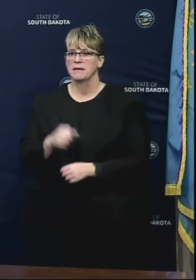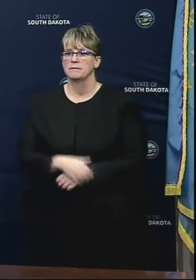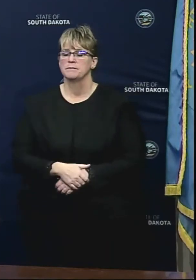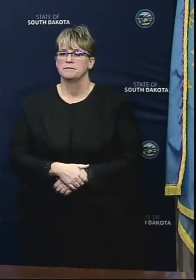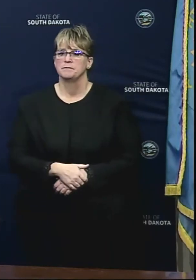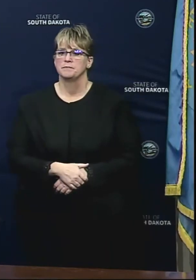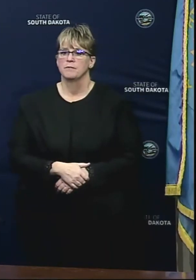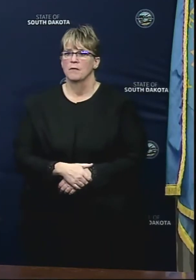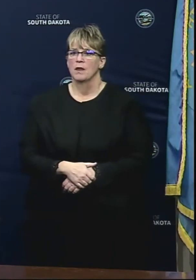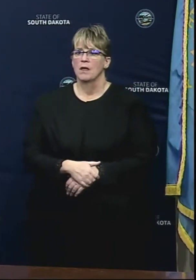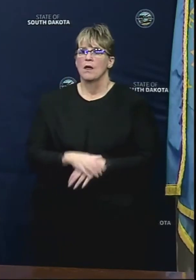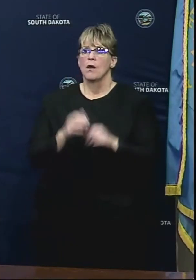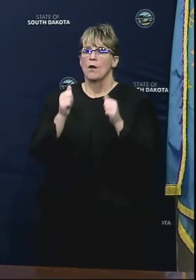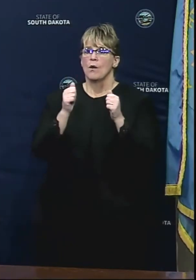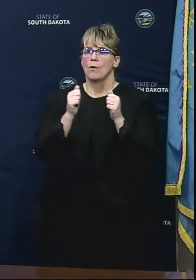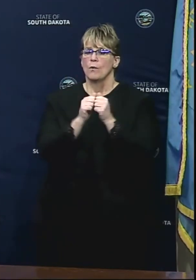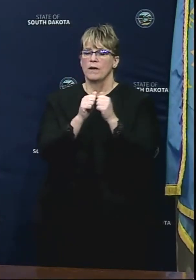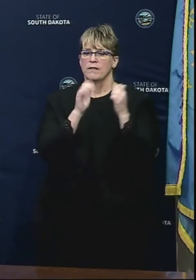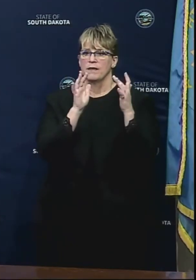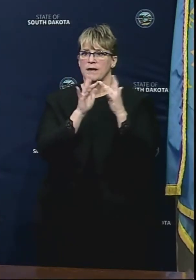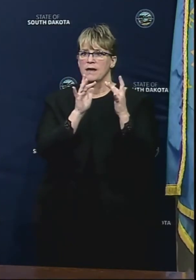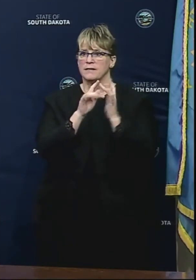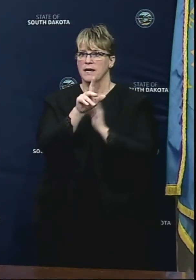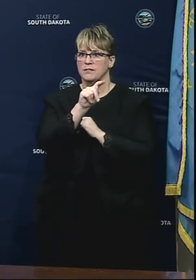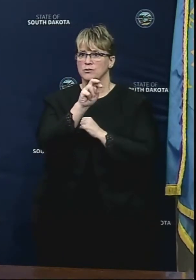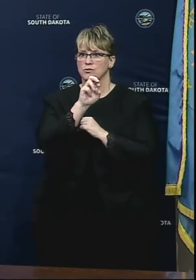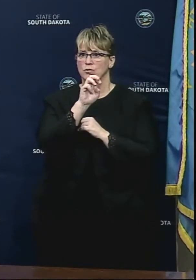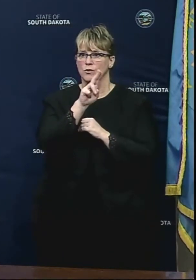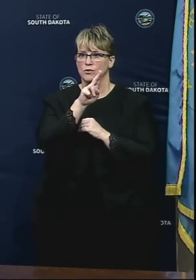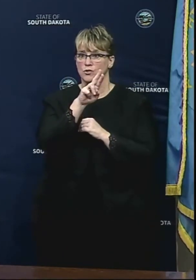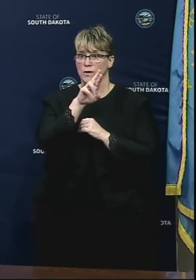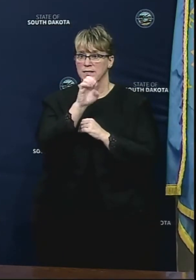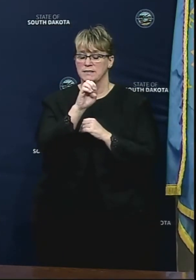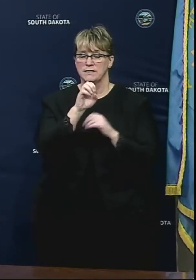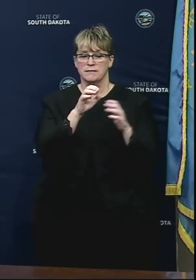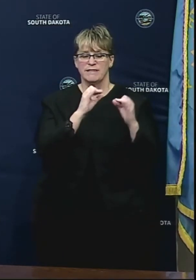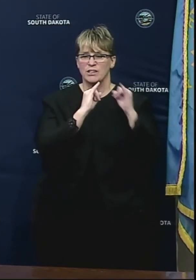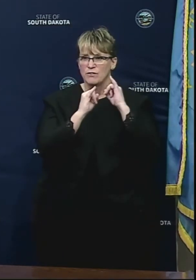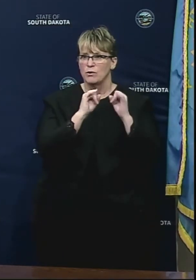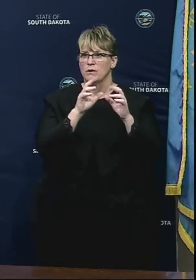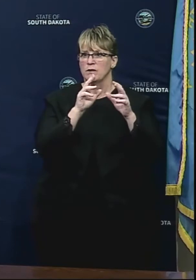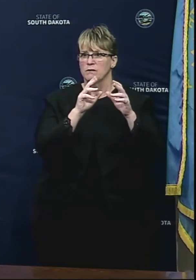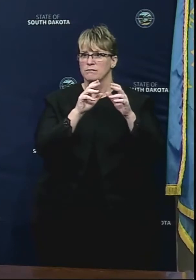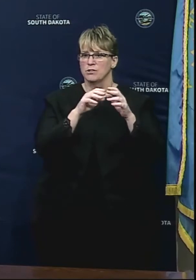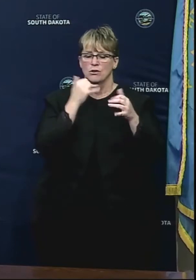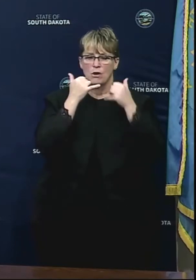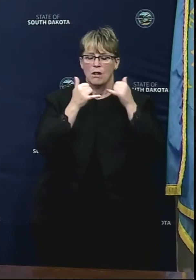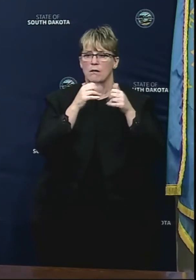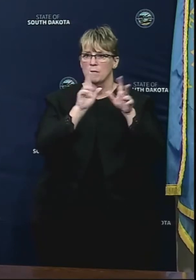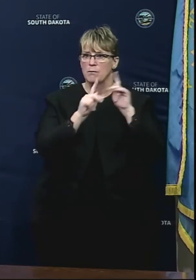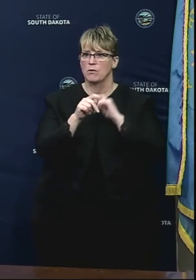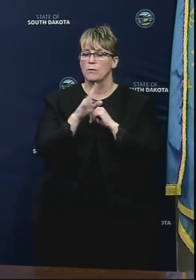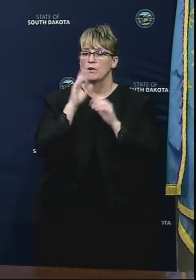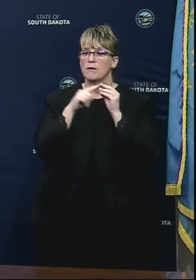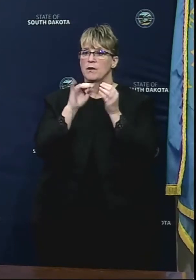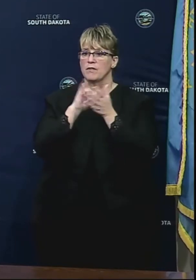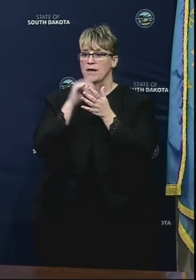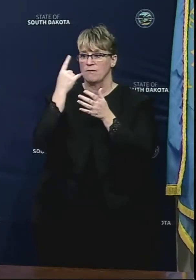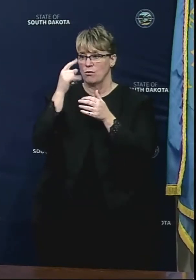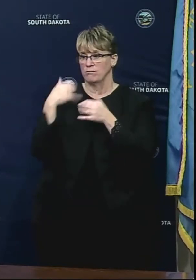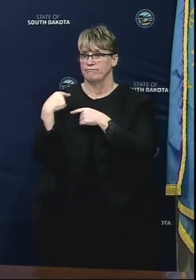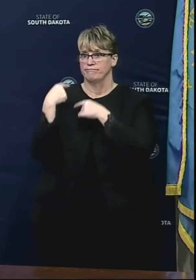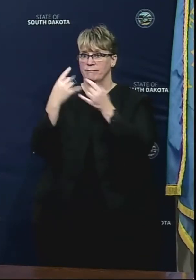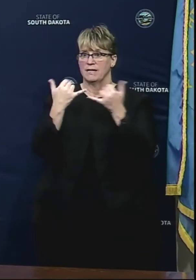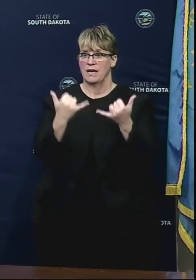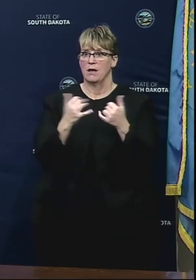To the point of contact tracing, we've obviously been planning for the need to do this for some time now. We